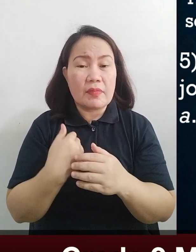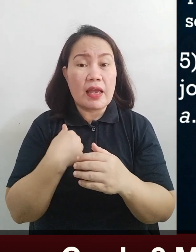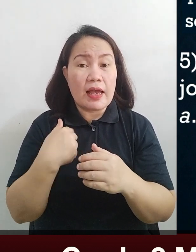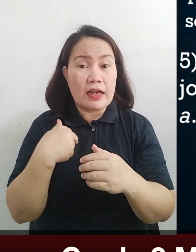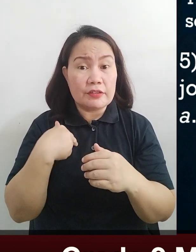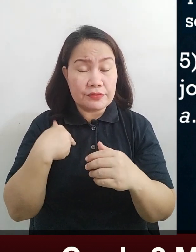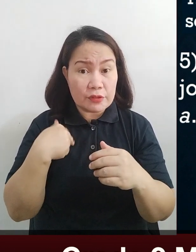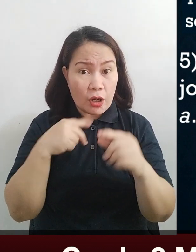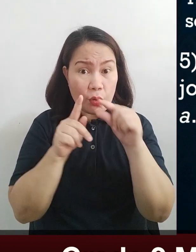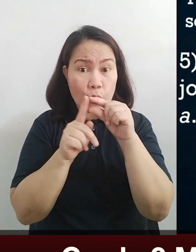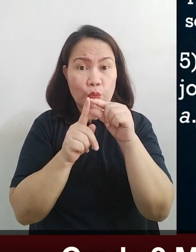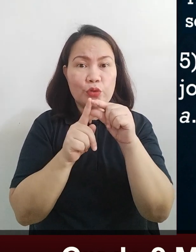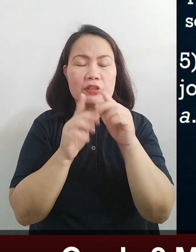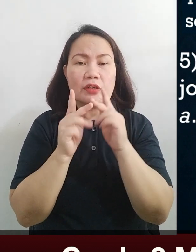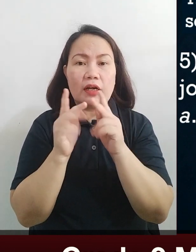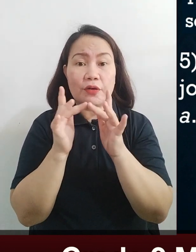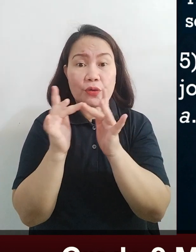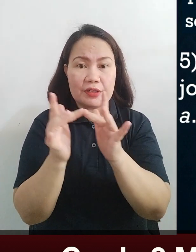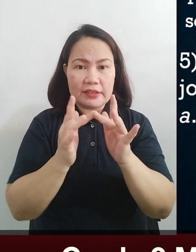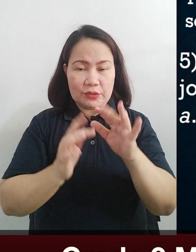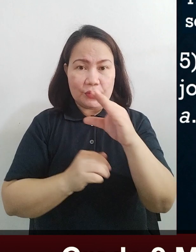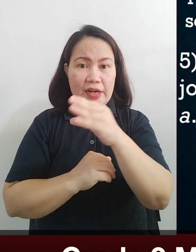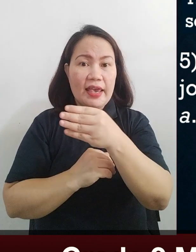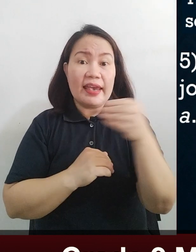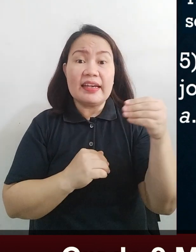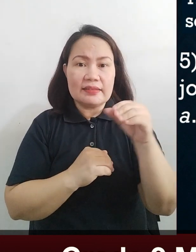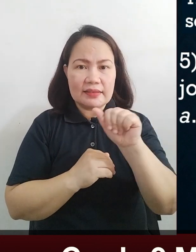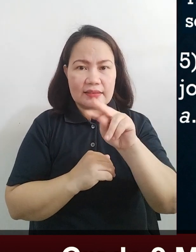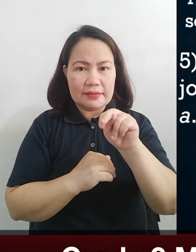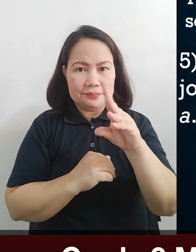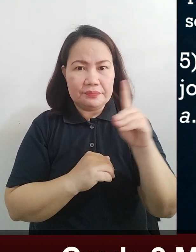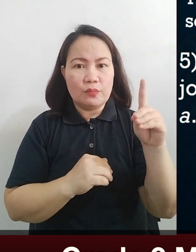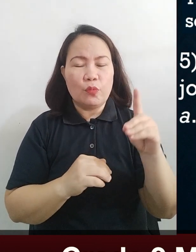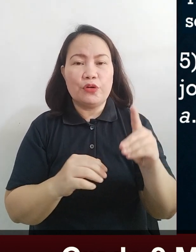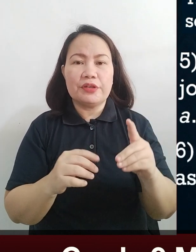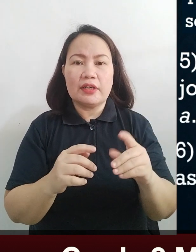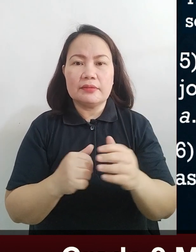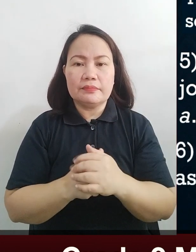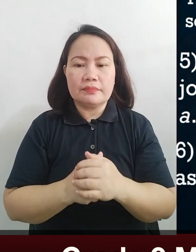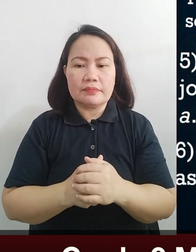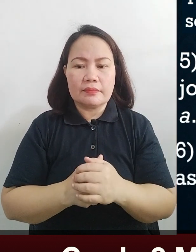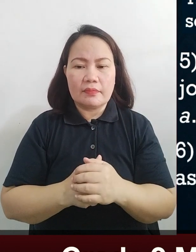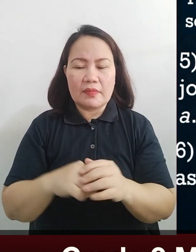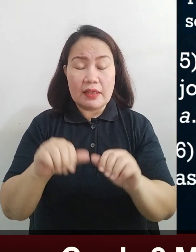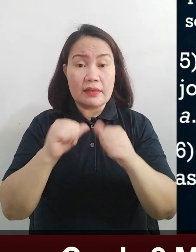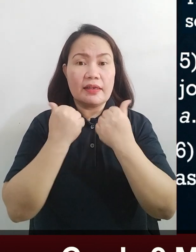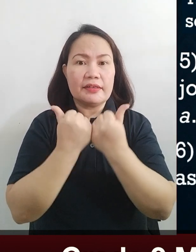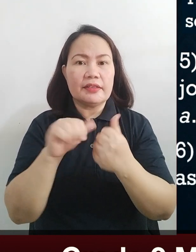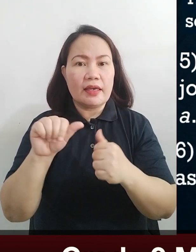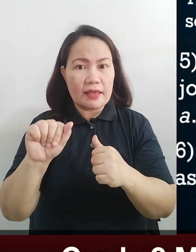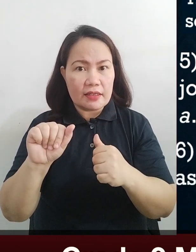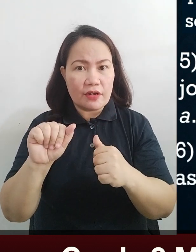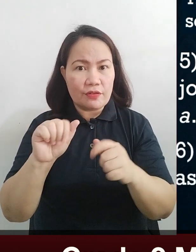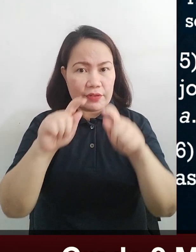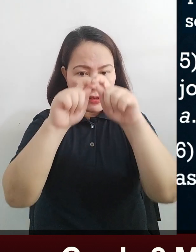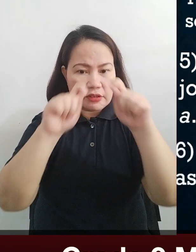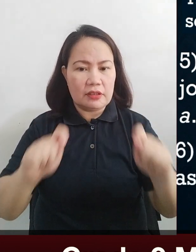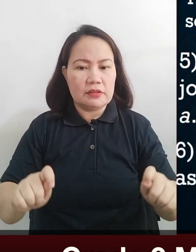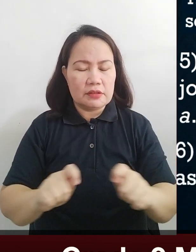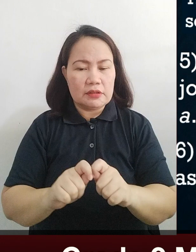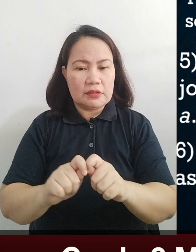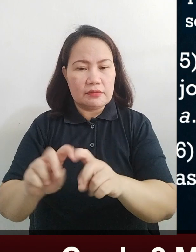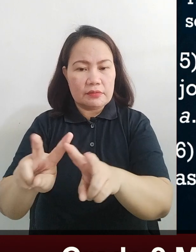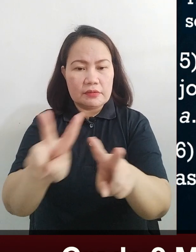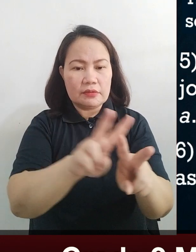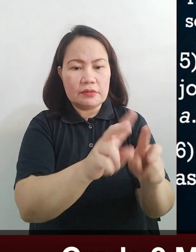merong connector na end. So alam mo kung ano yung pagsasamahin mo. And then the area A of a